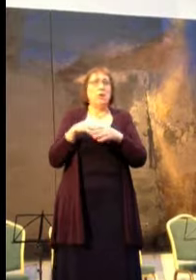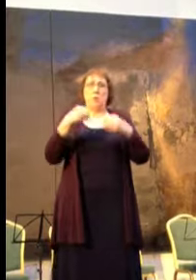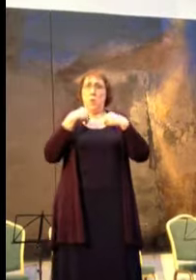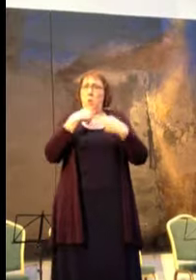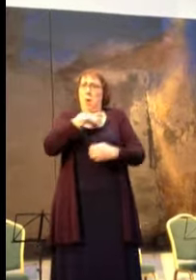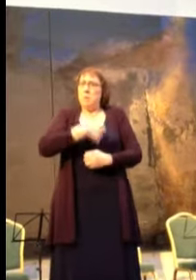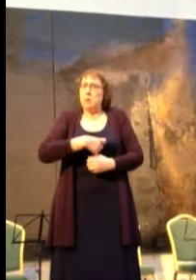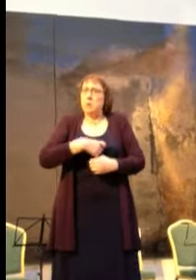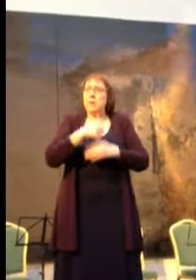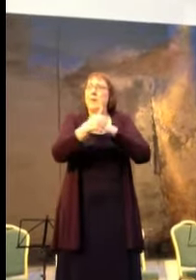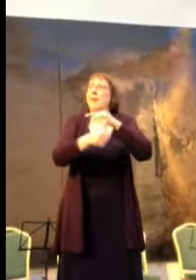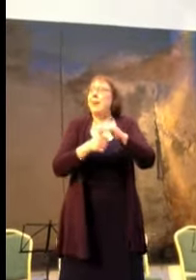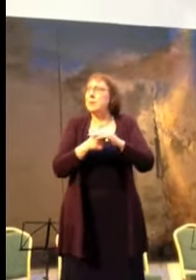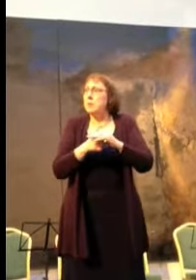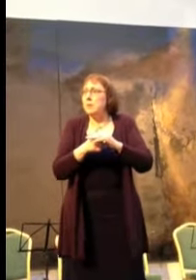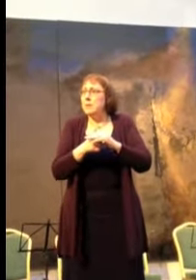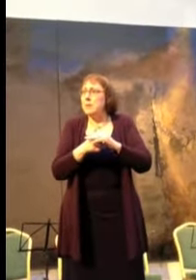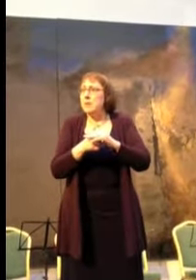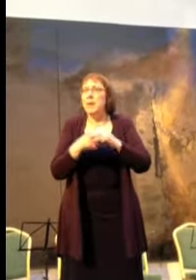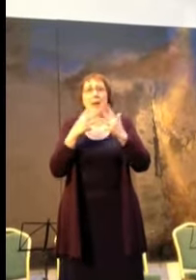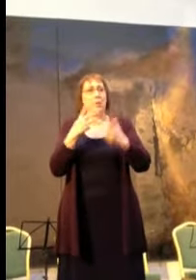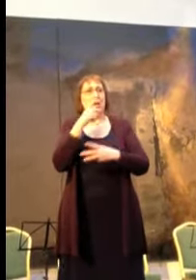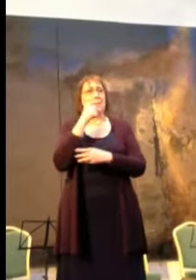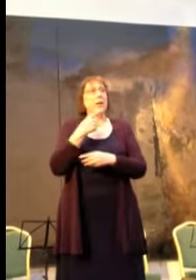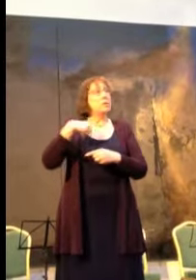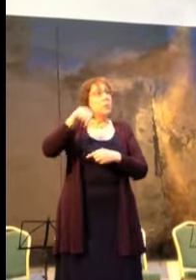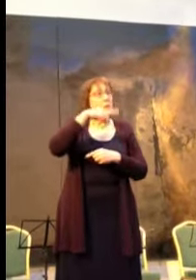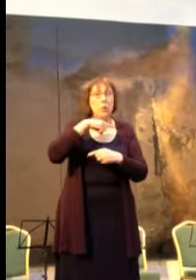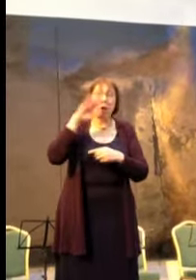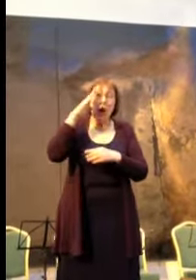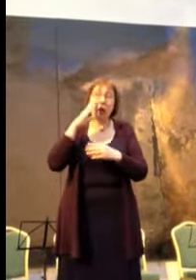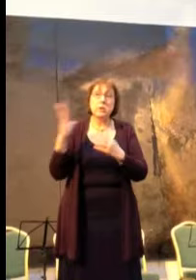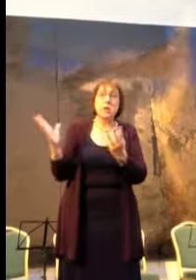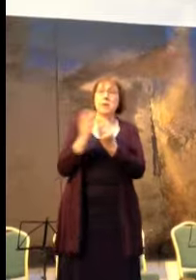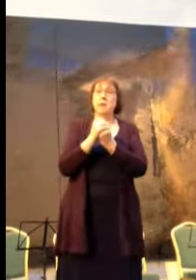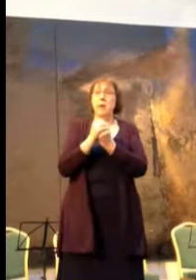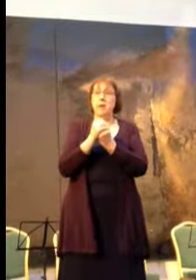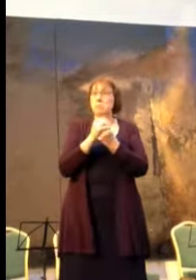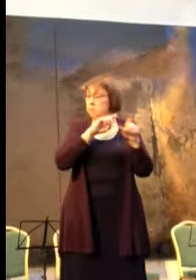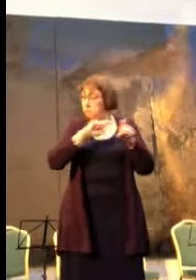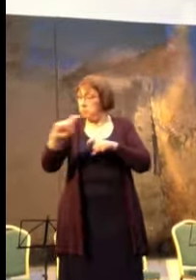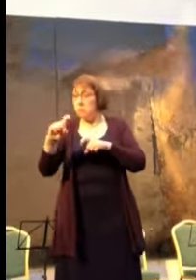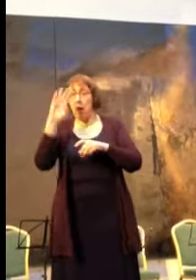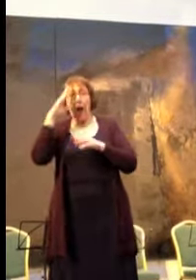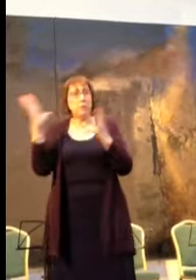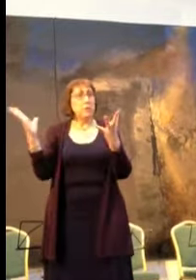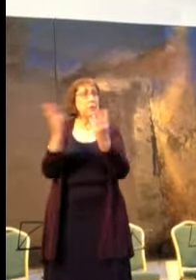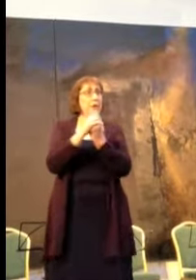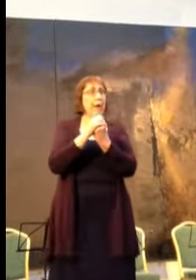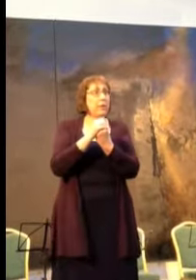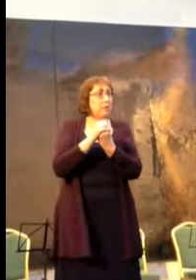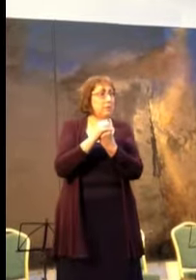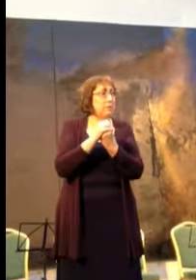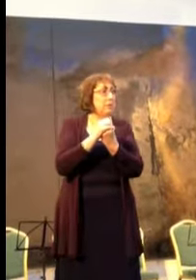experience. I want to say to you, we are Irish together, we will be Irish together. So it's an important